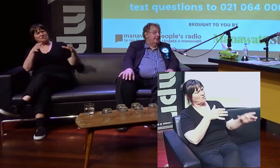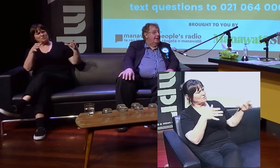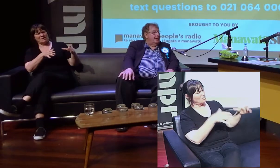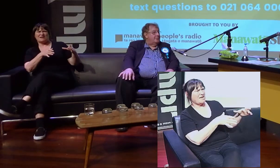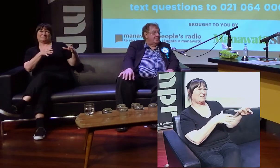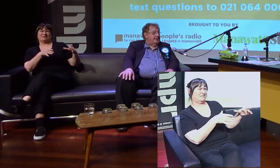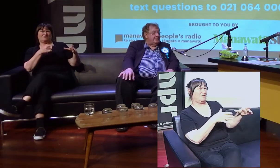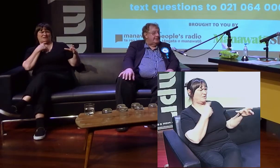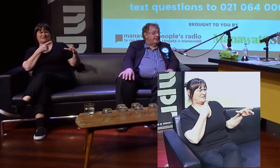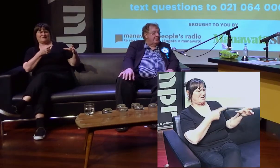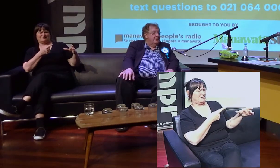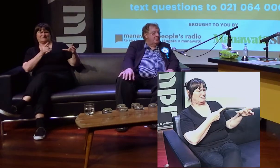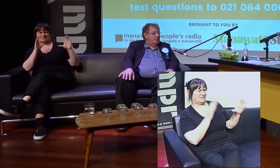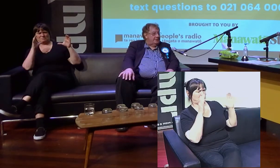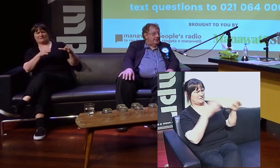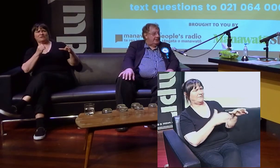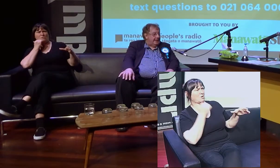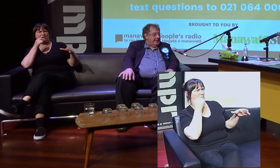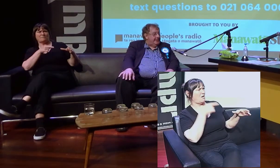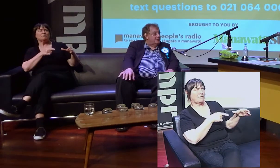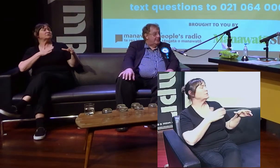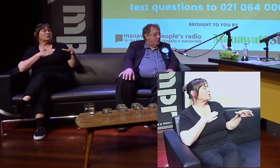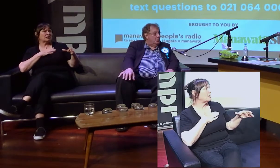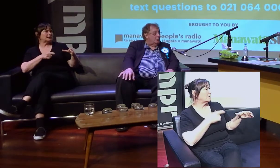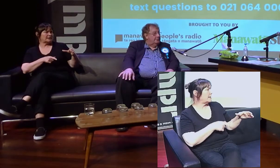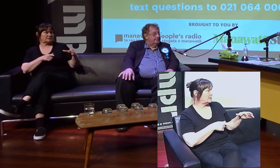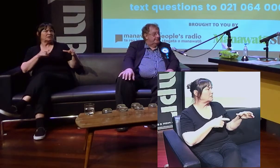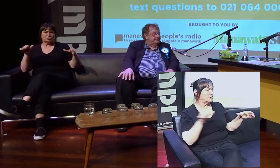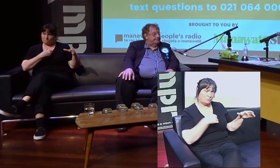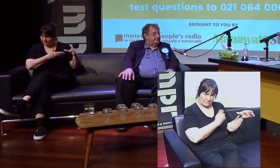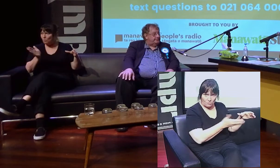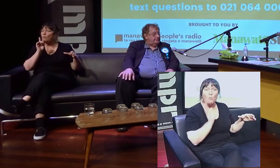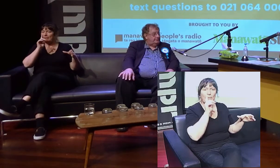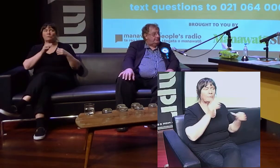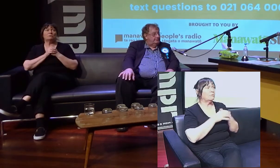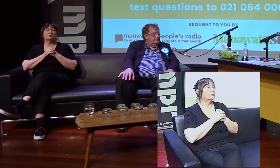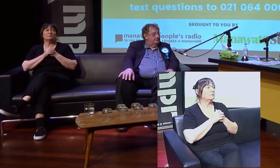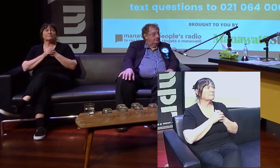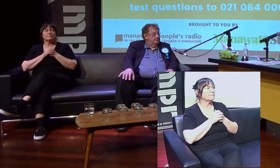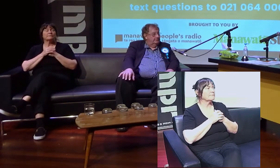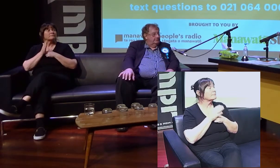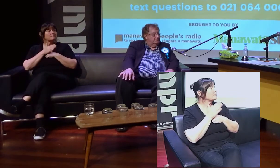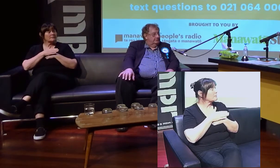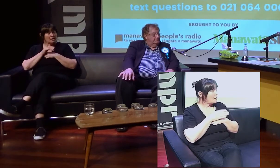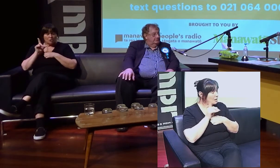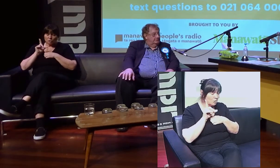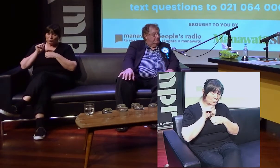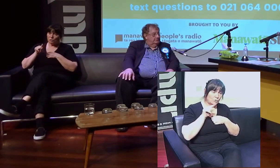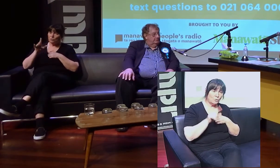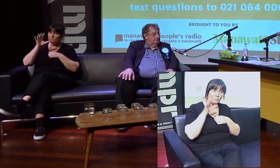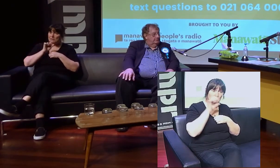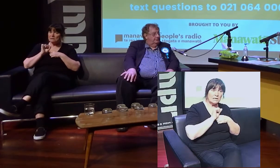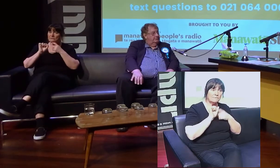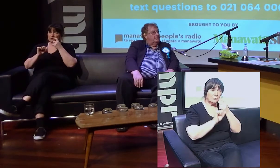race-based. We believe that policies that are out there should be for all. Do you believe that the views you hold